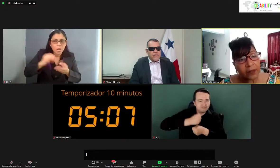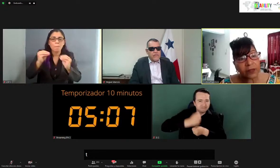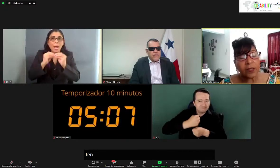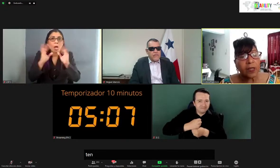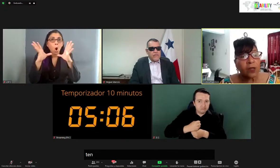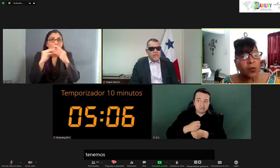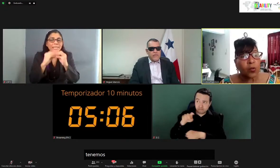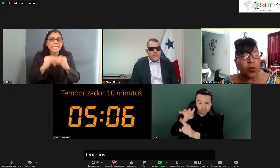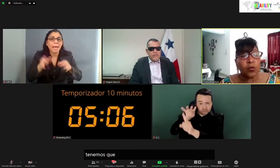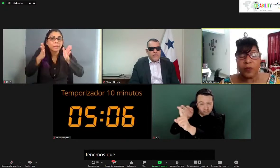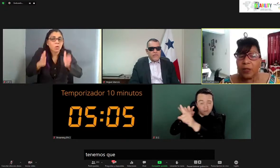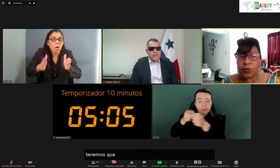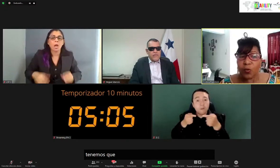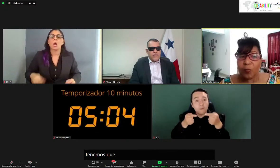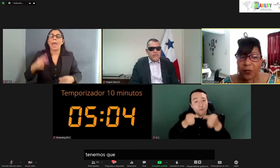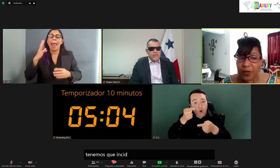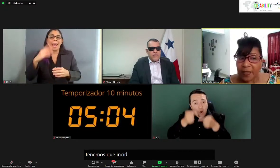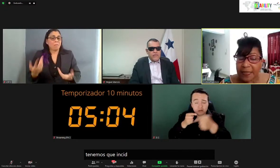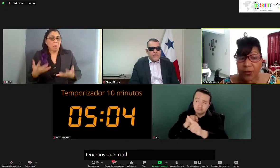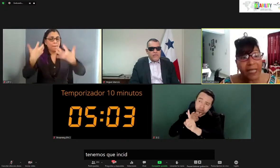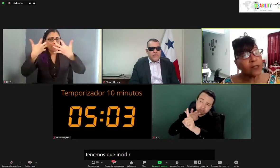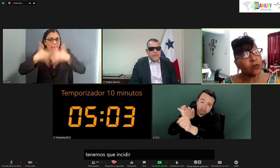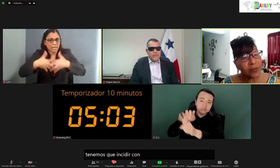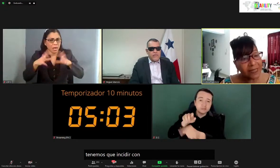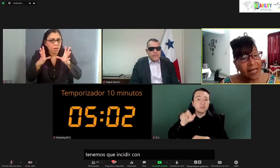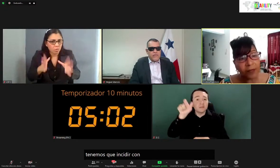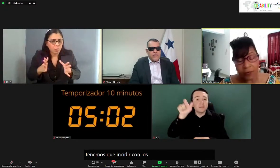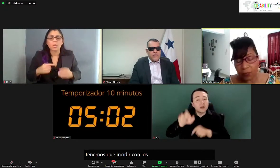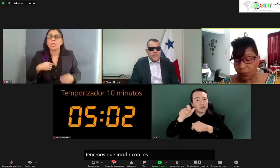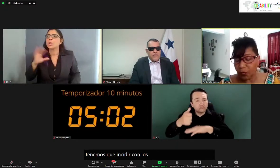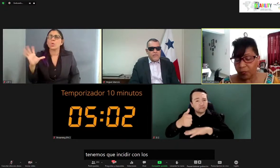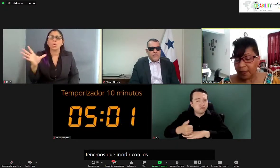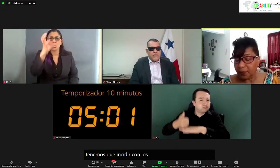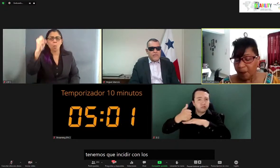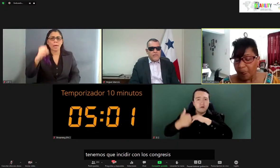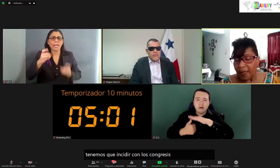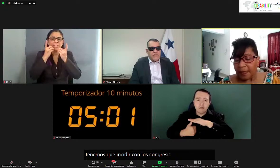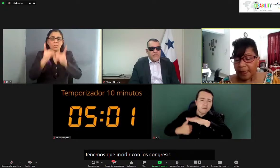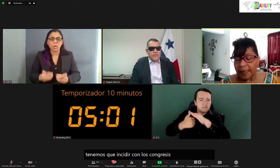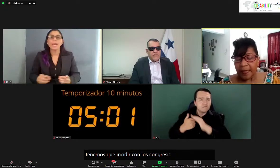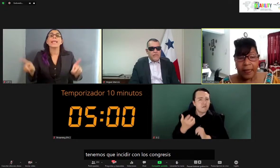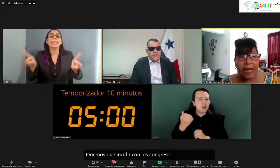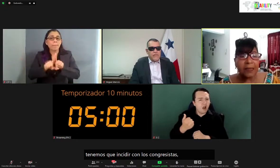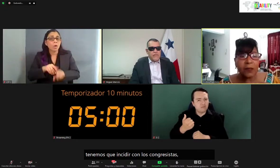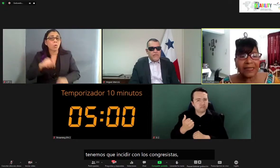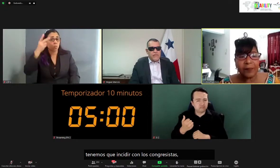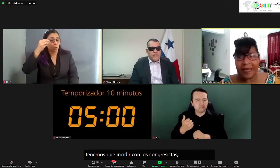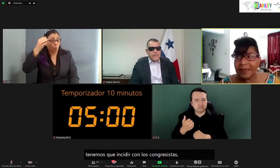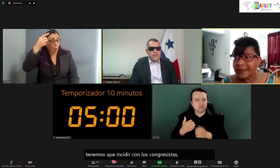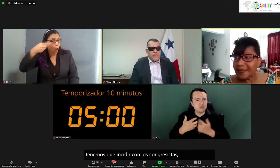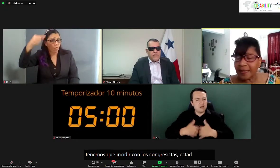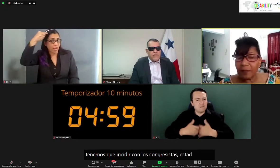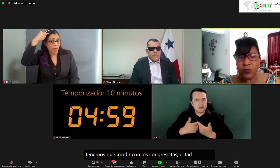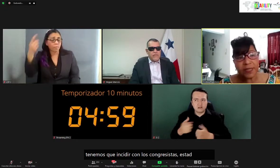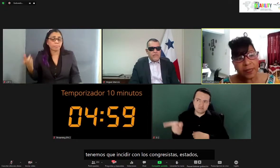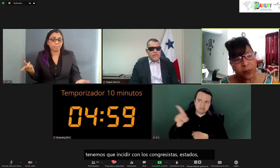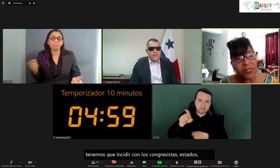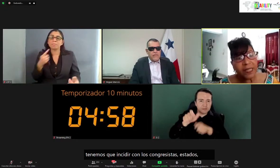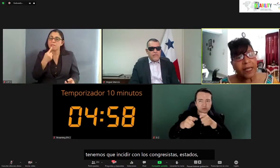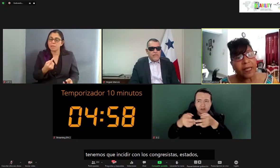to work with congressmen with enterpreneurs businessmen decision makers and the state